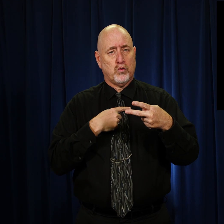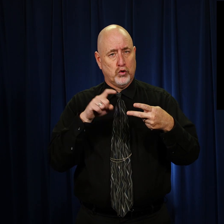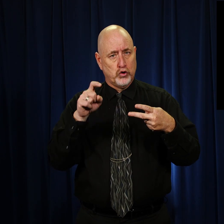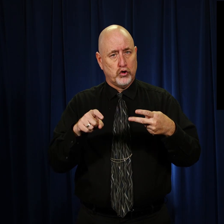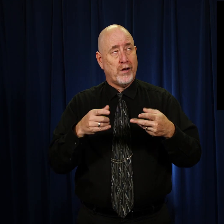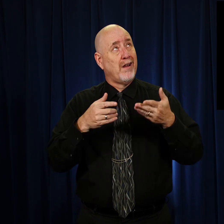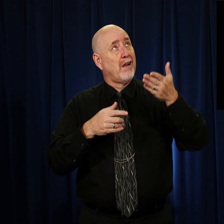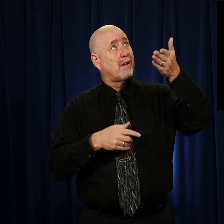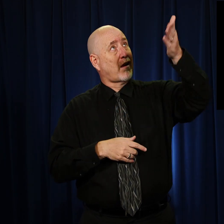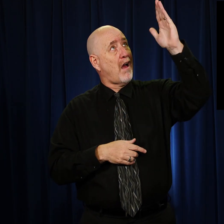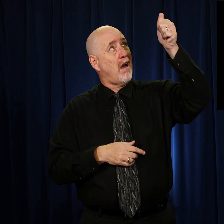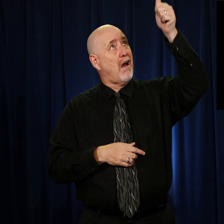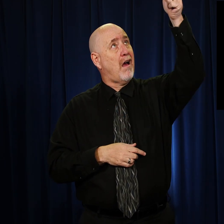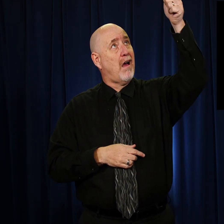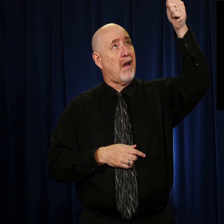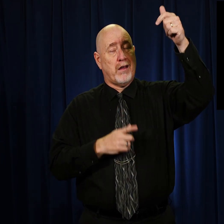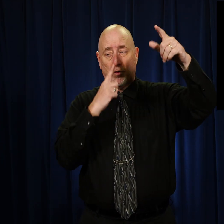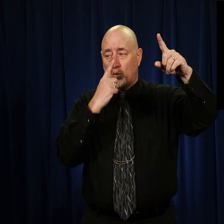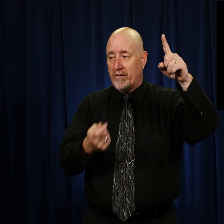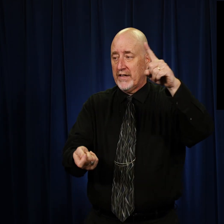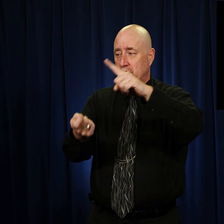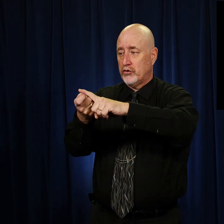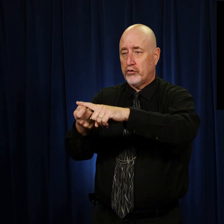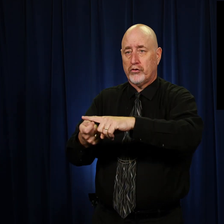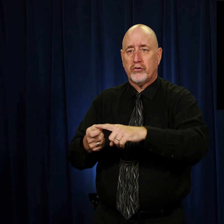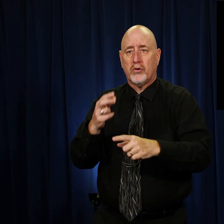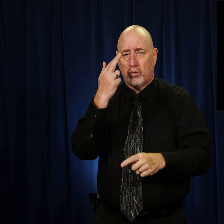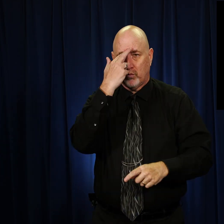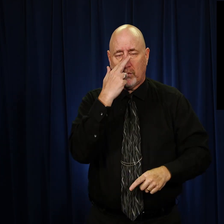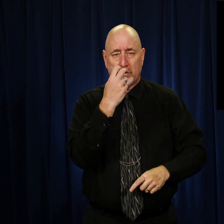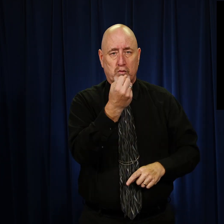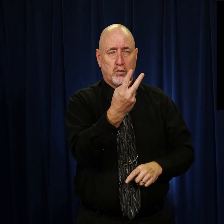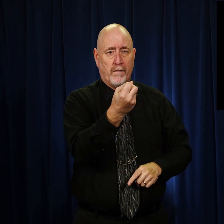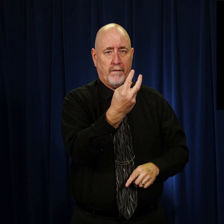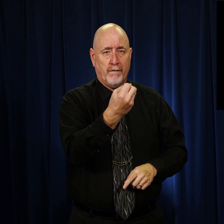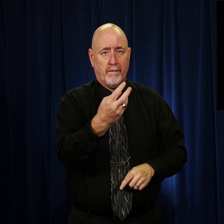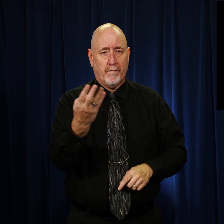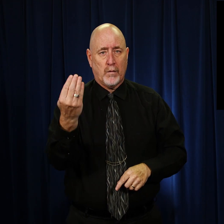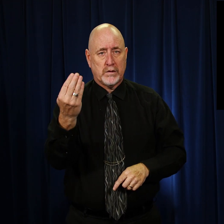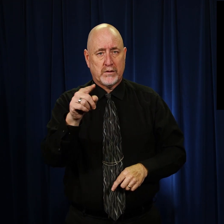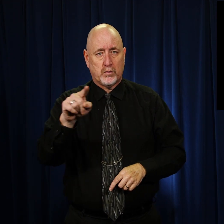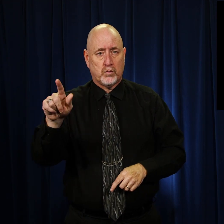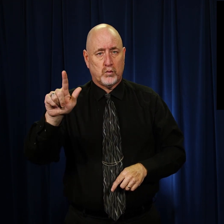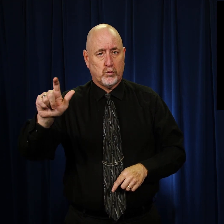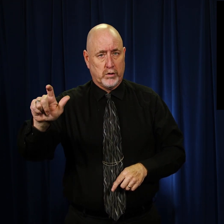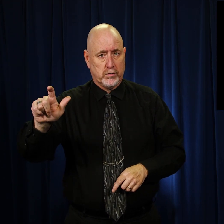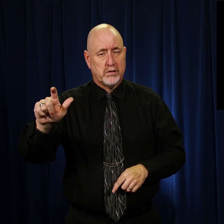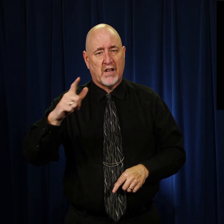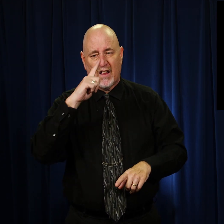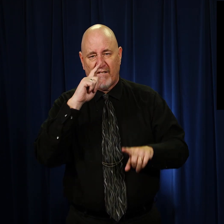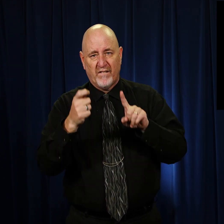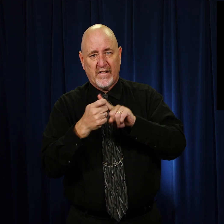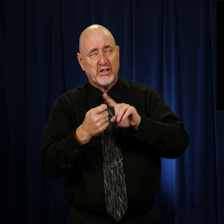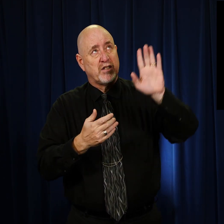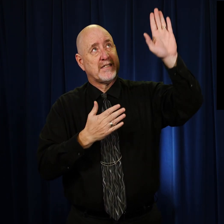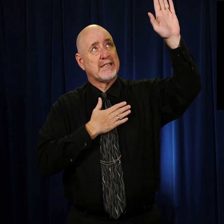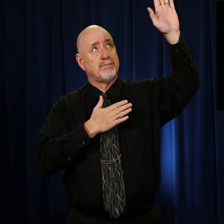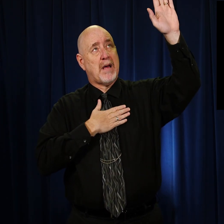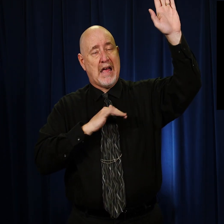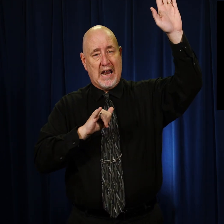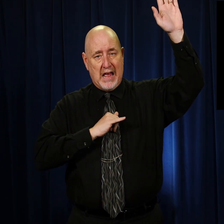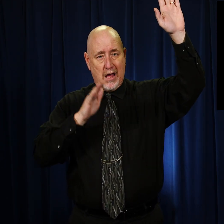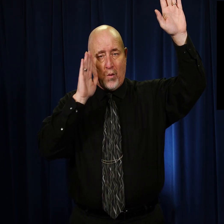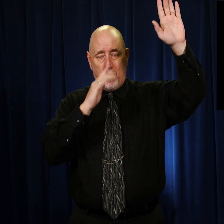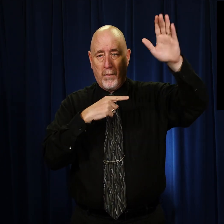we should let God take the proper revenge. In Romans chapter 12, verses 14 through 21, vengeance is mine, I